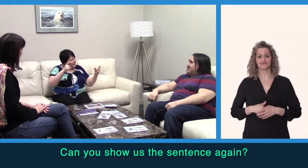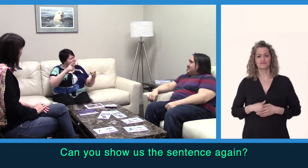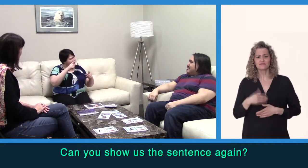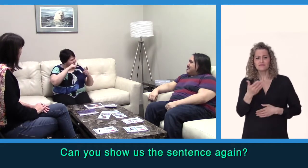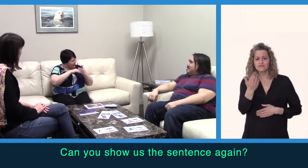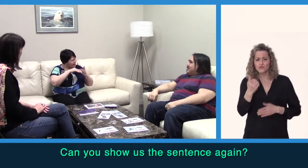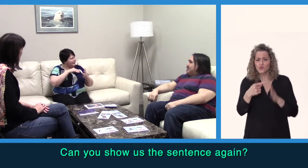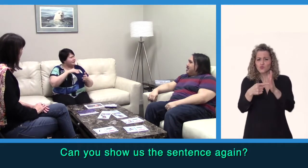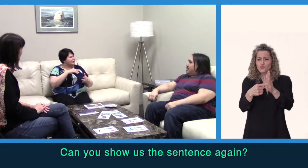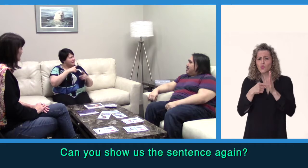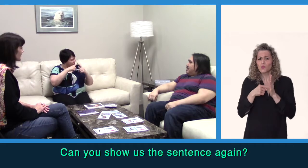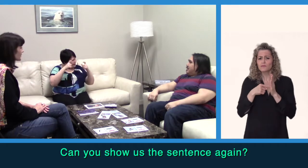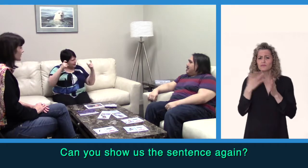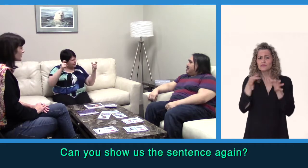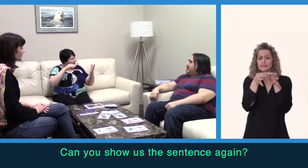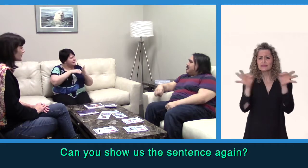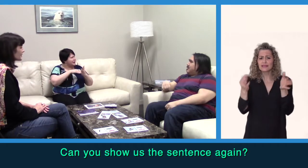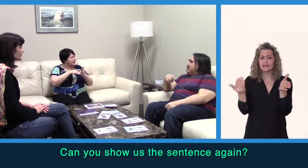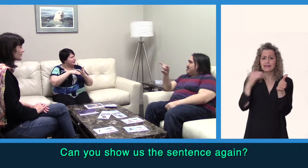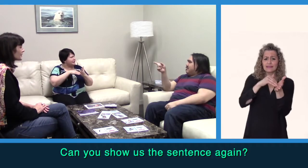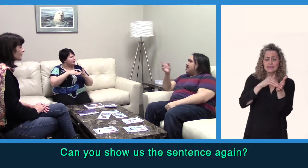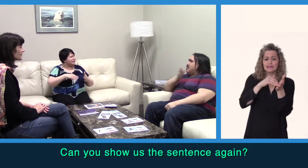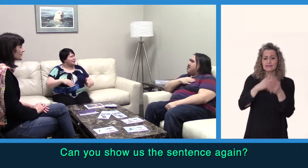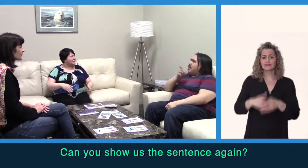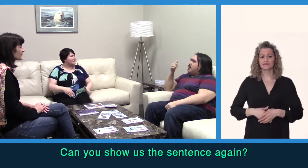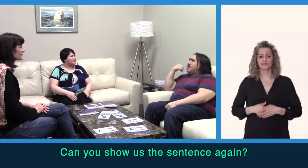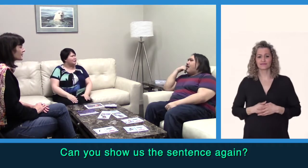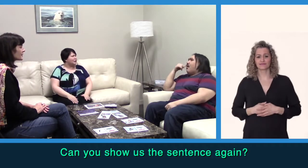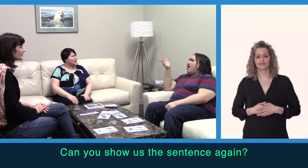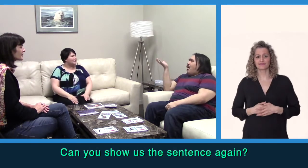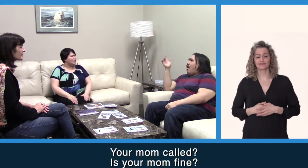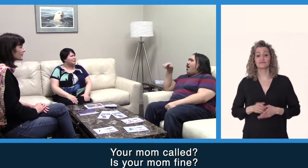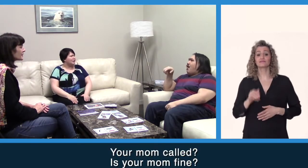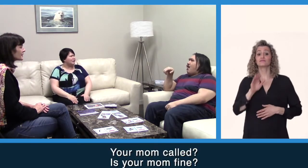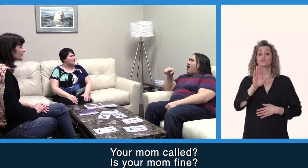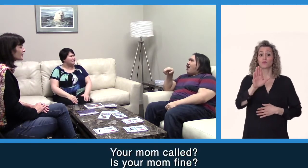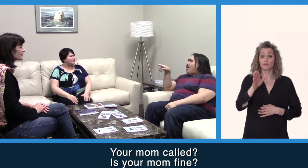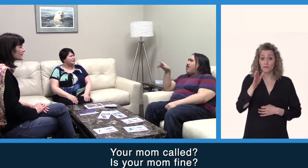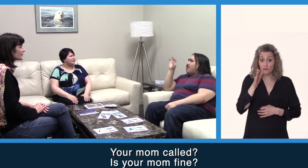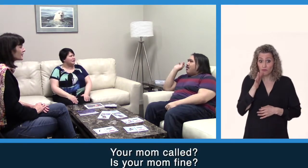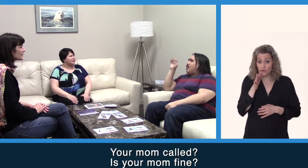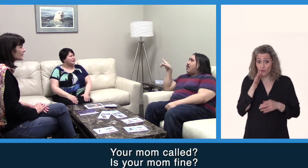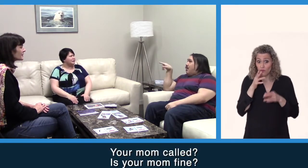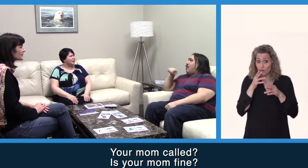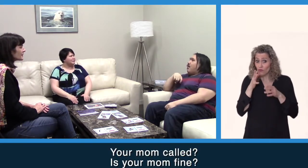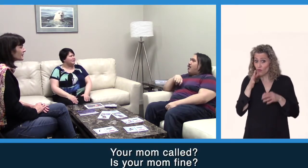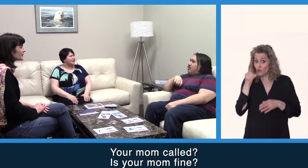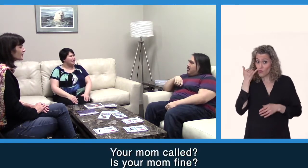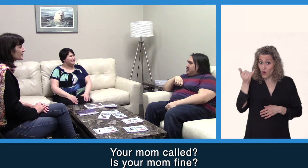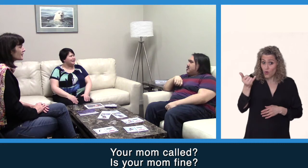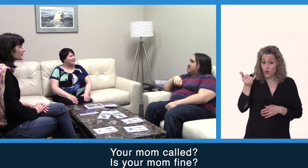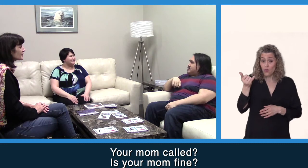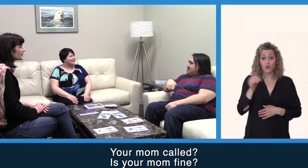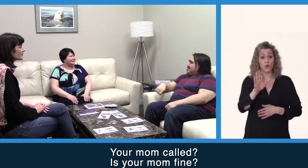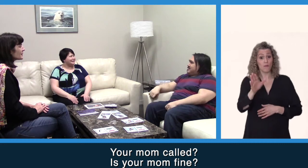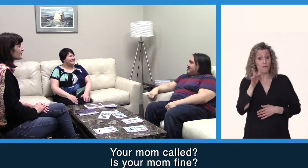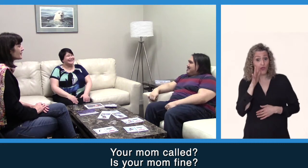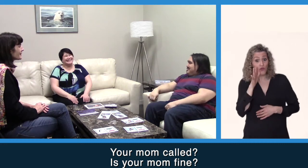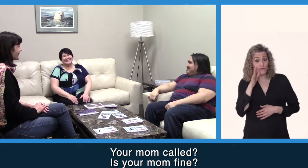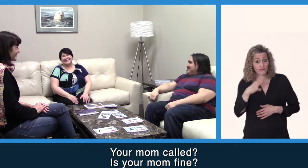What's the sentence? The sentence again. Your mom called, your mom